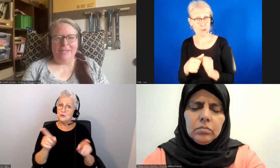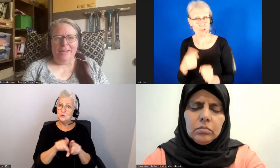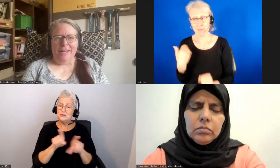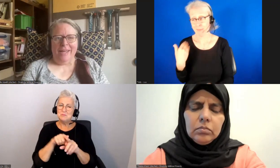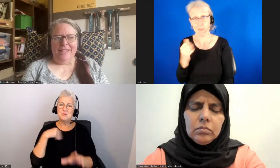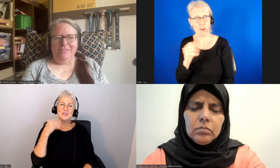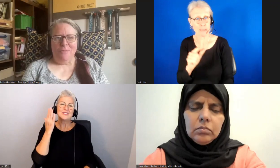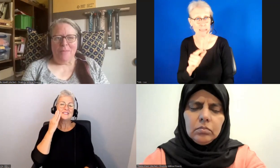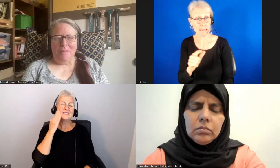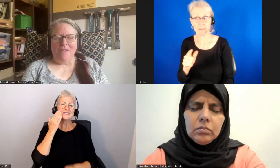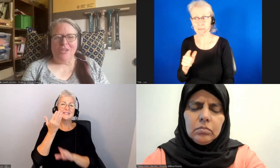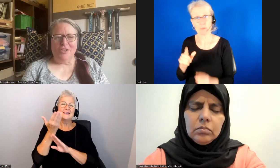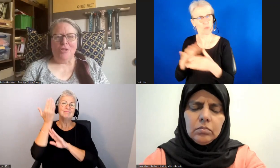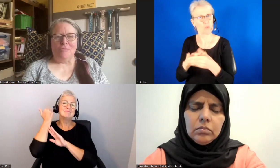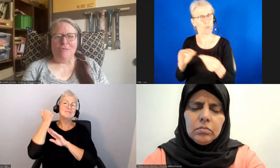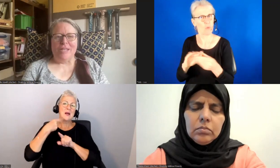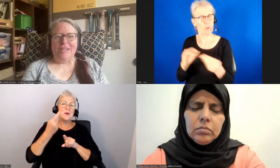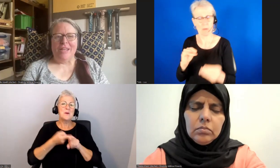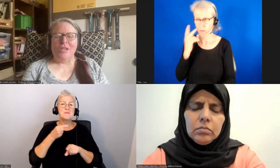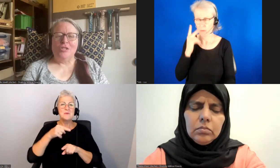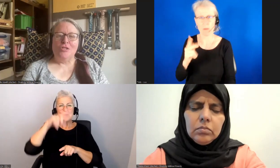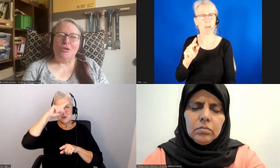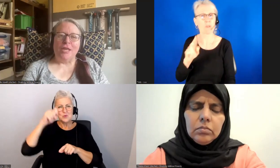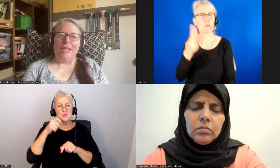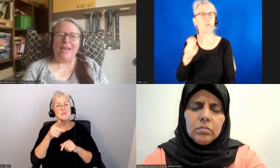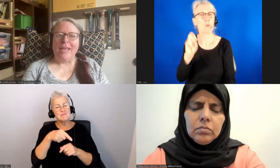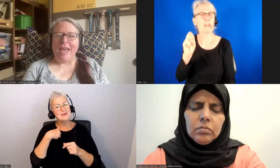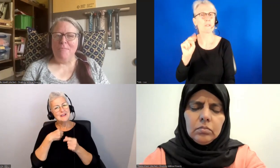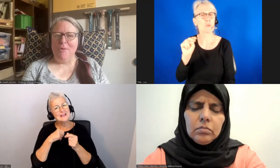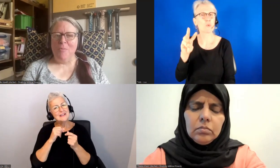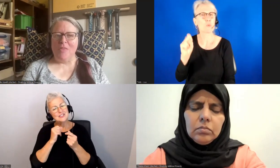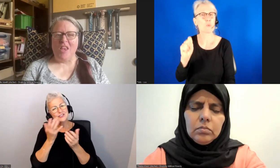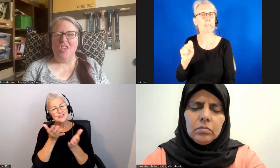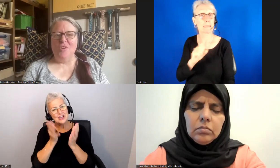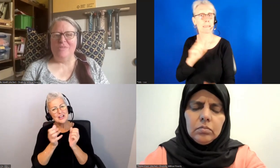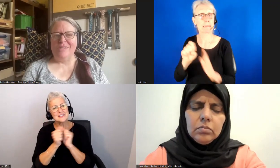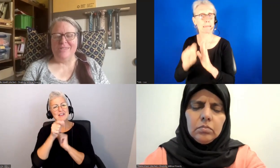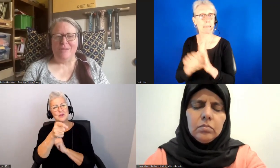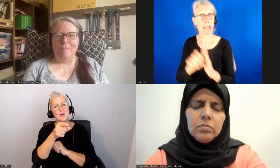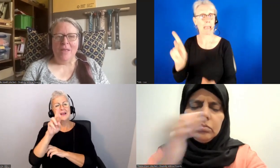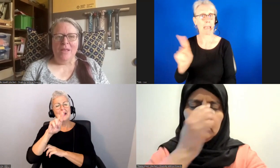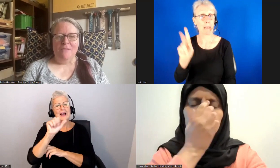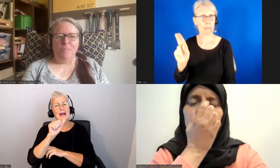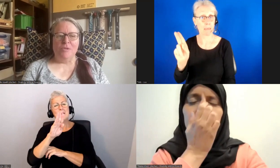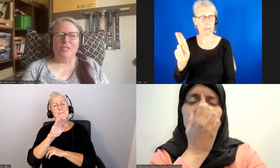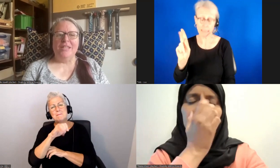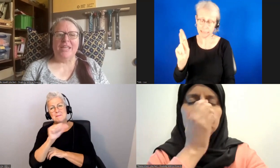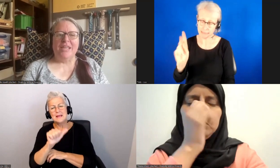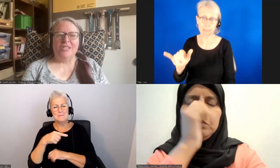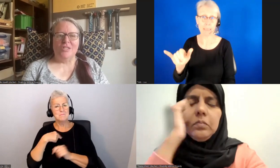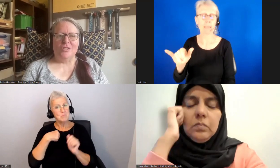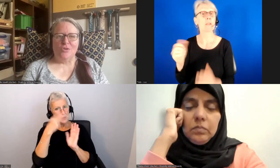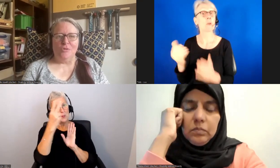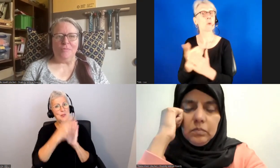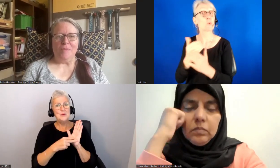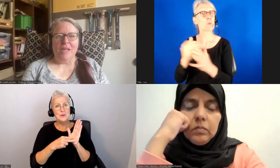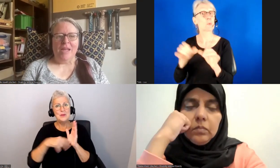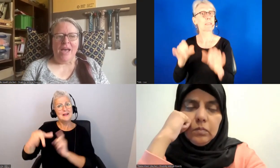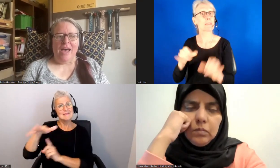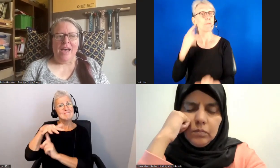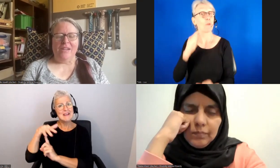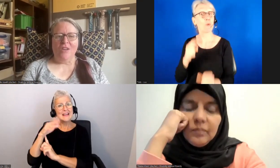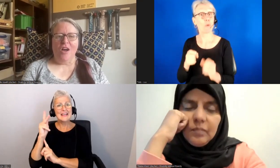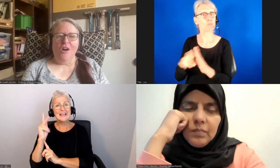I read from the American news. In Kentucky, they came up with a new system for busing the kids to